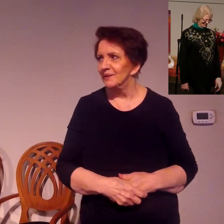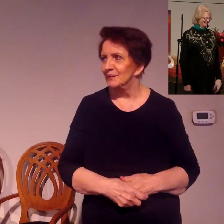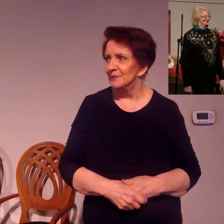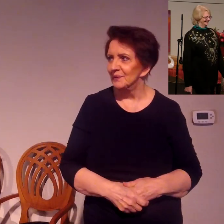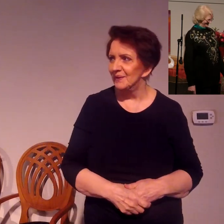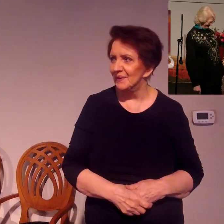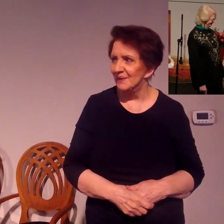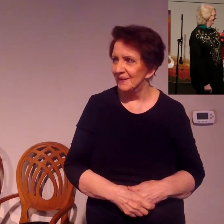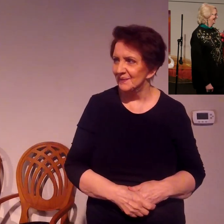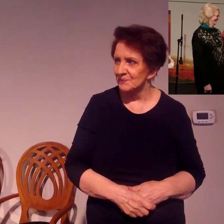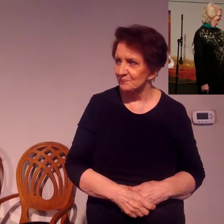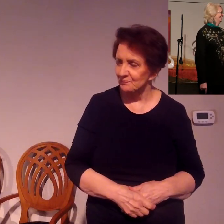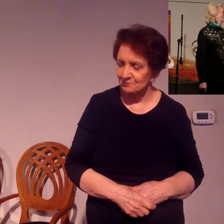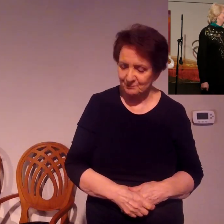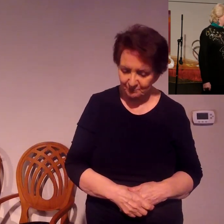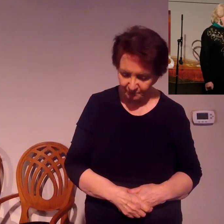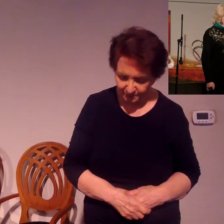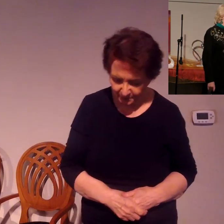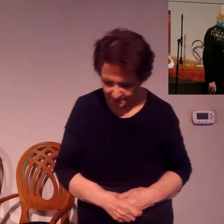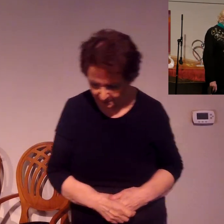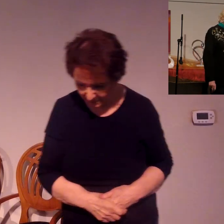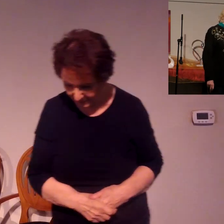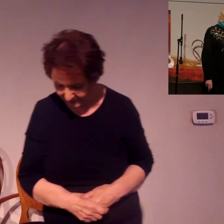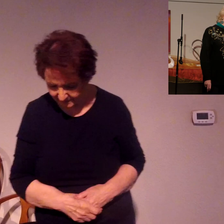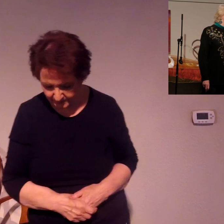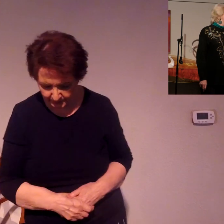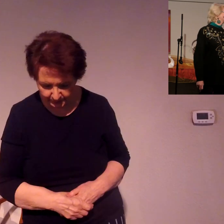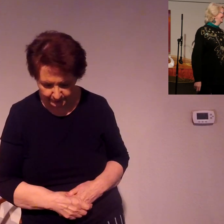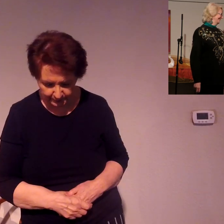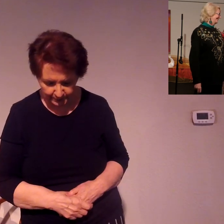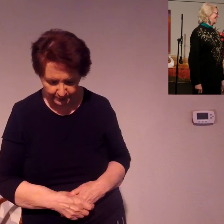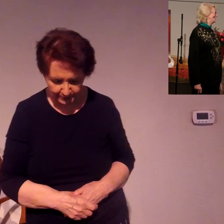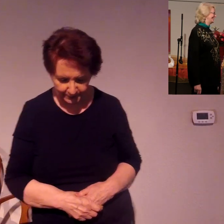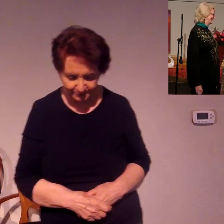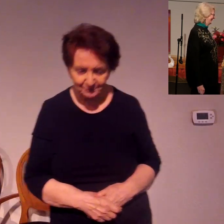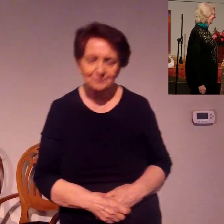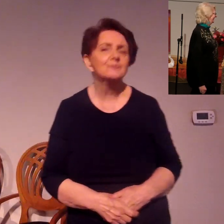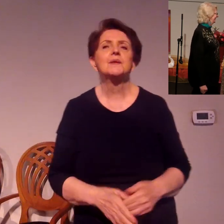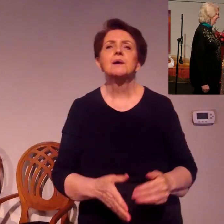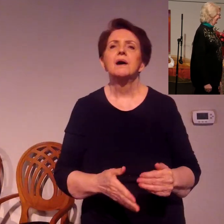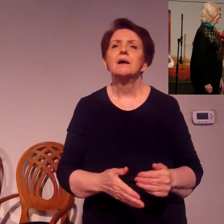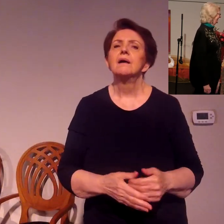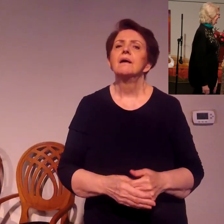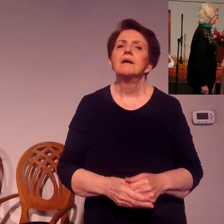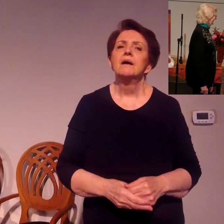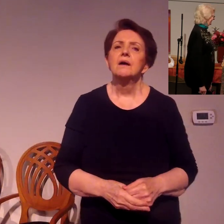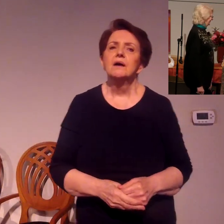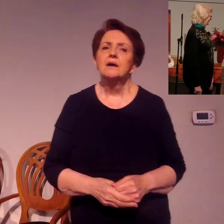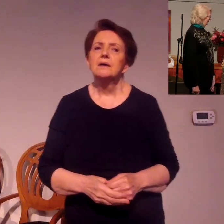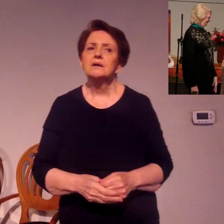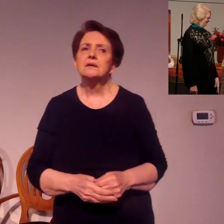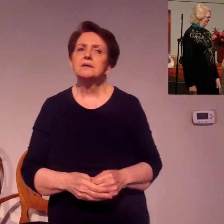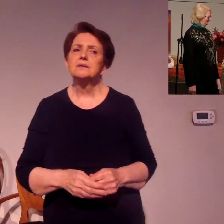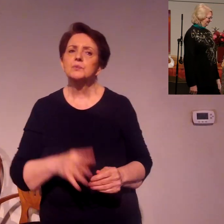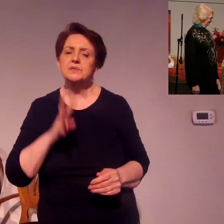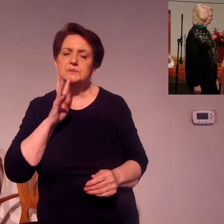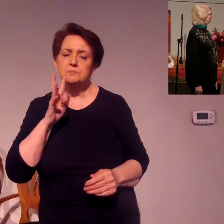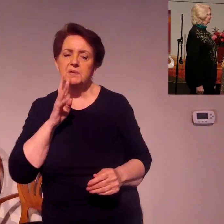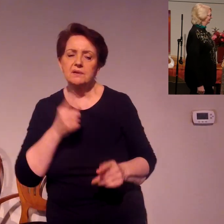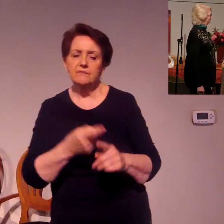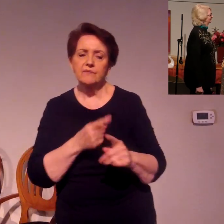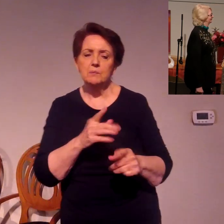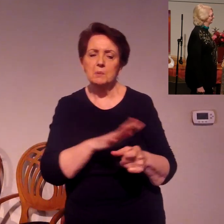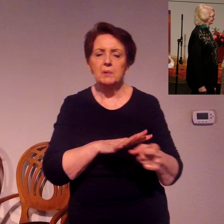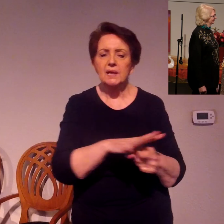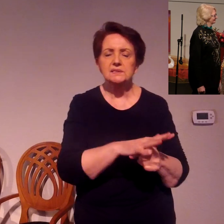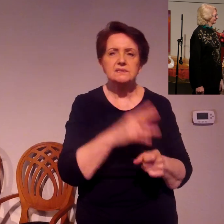right. All, shoulds. Okay. Right. All that most of the time, right. And we come from a place of seeing the spiritual